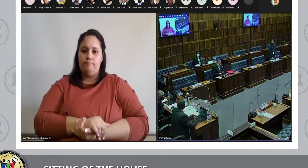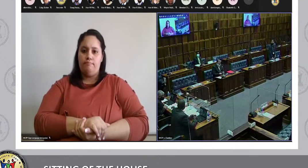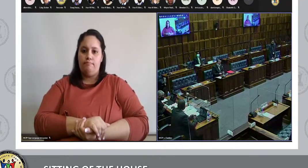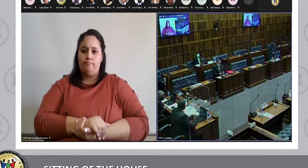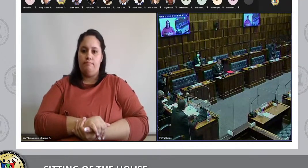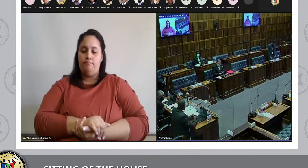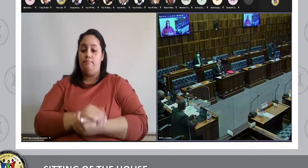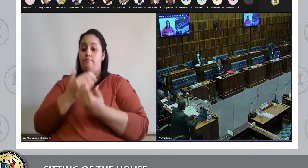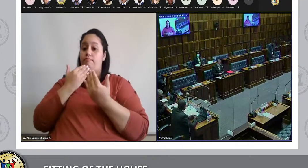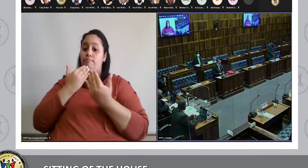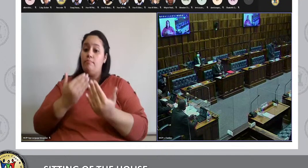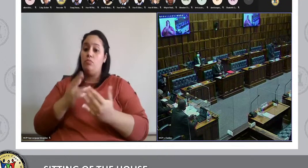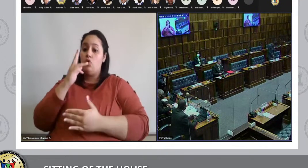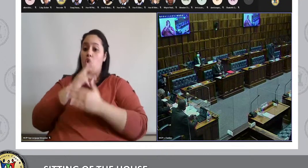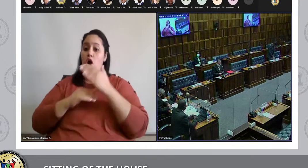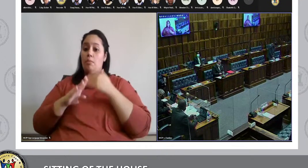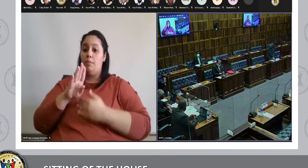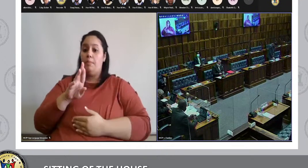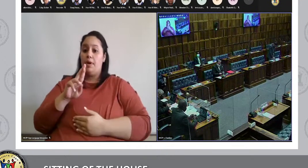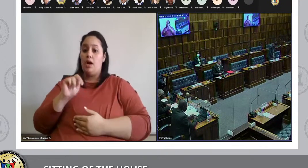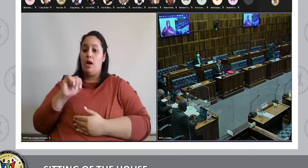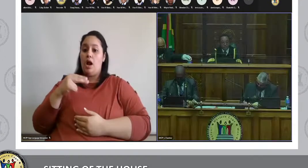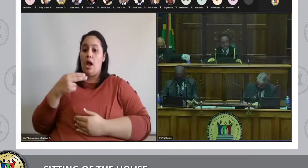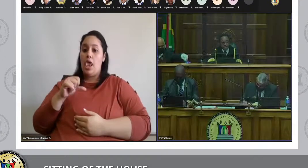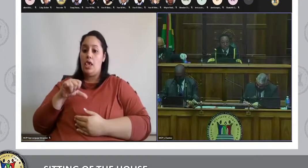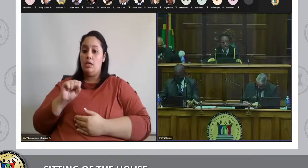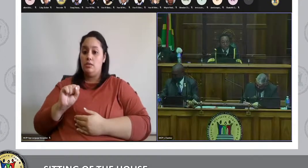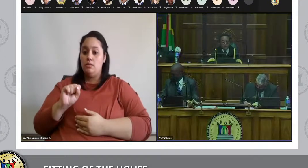Thank you, Honorable Brancase, and thank you for